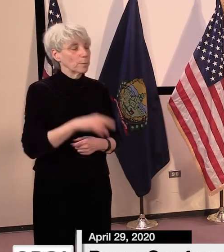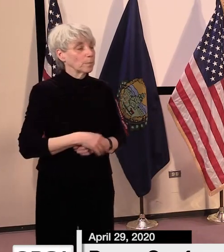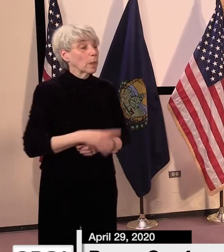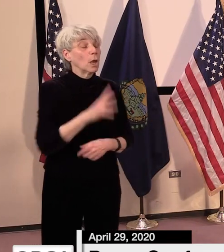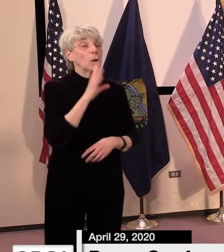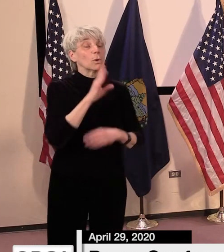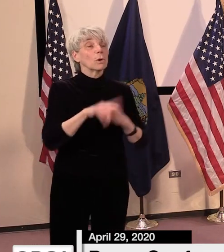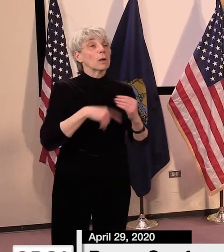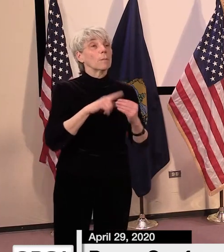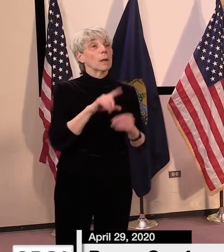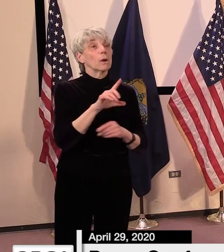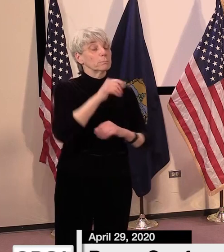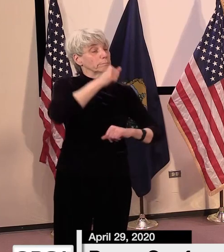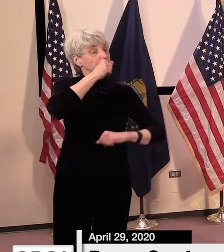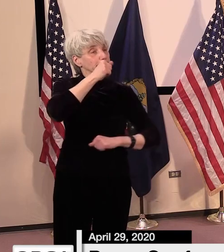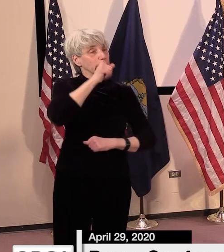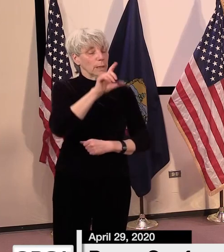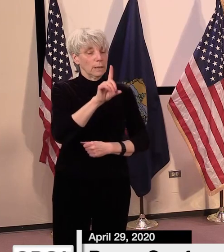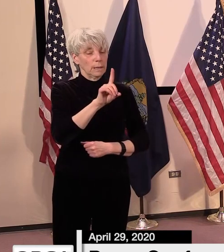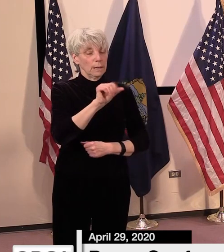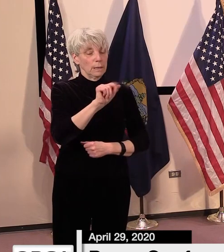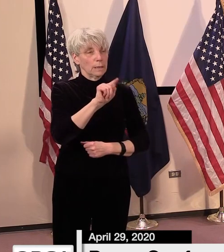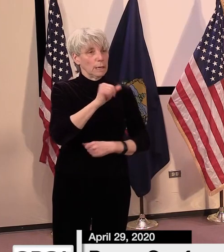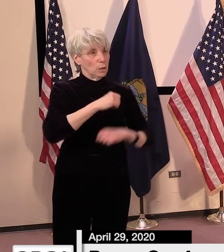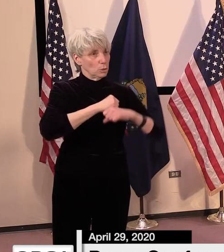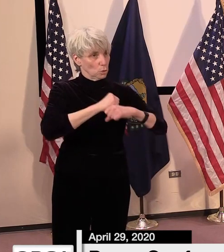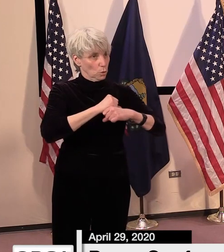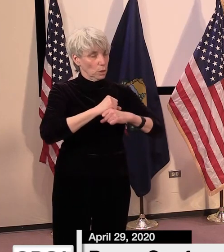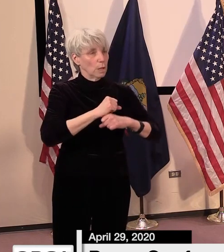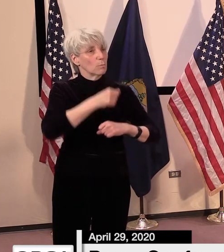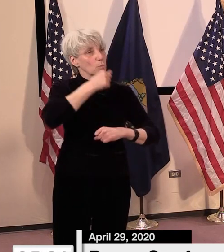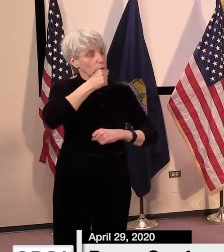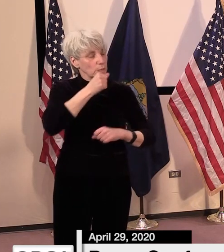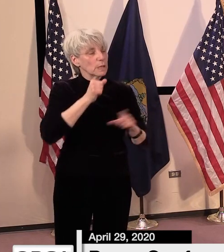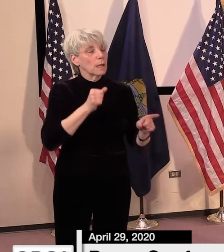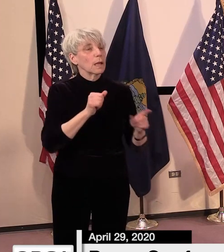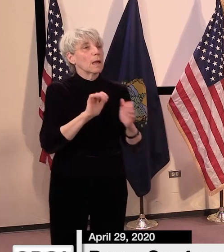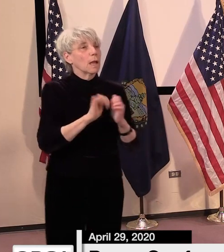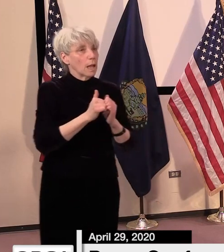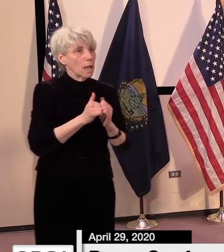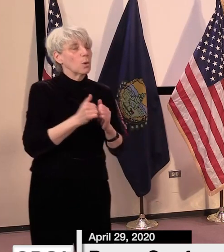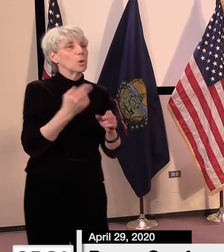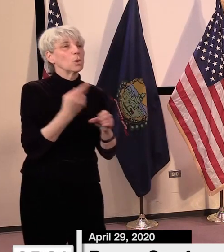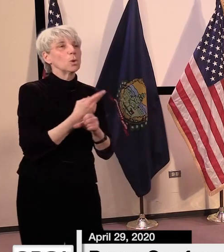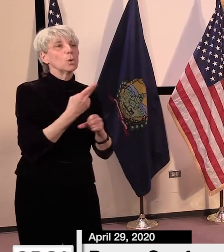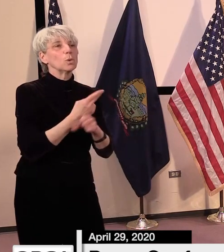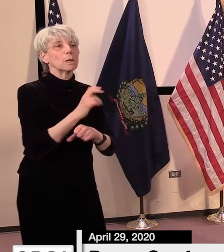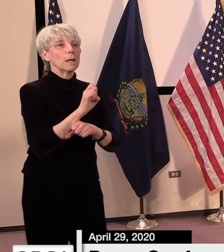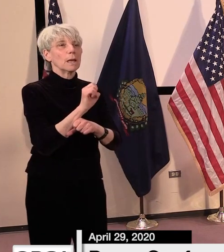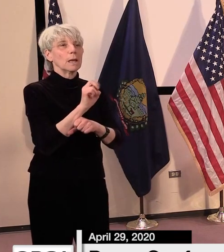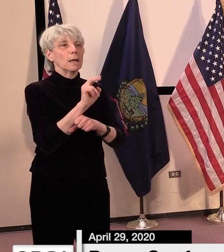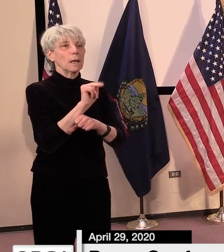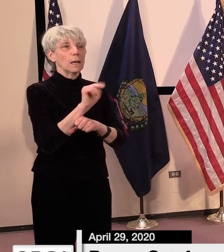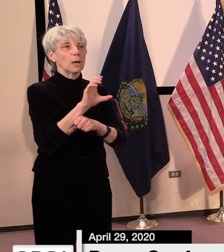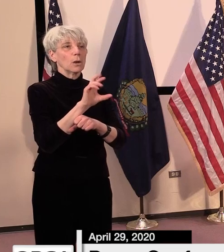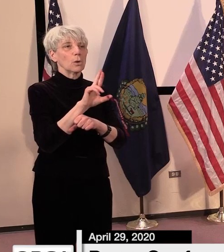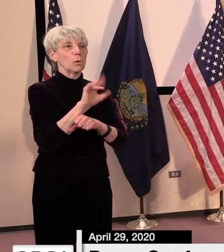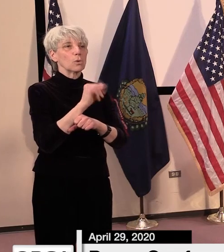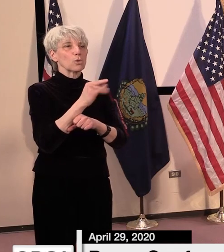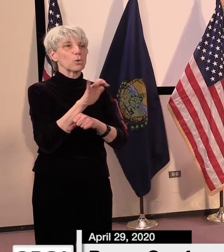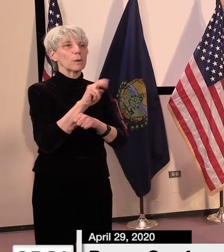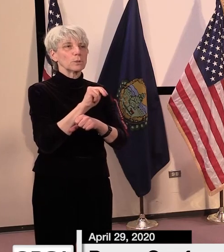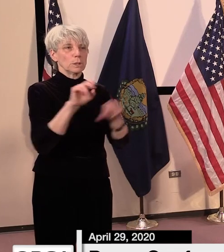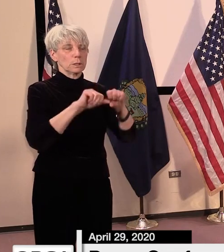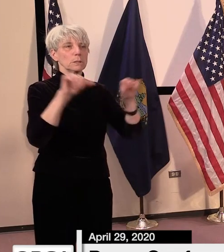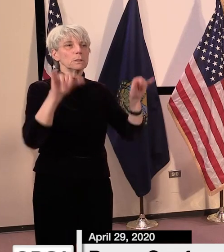and privacy, this will be maintained through encrypting data at rest as well as in transit.